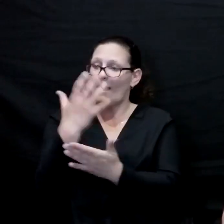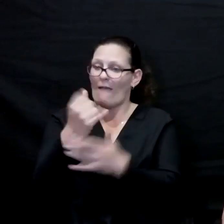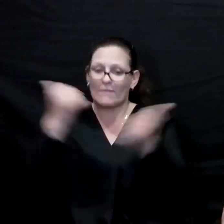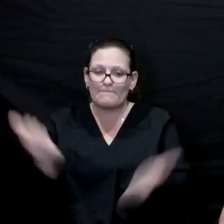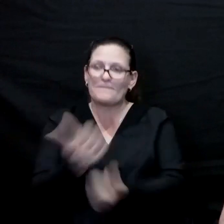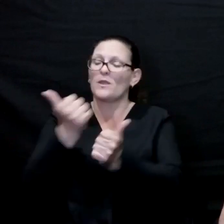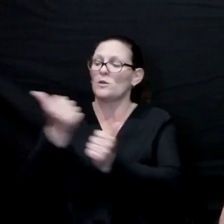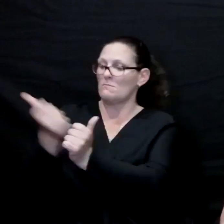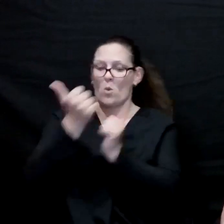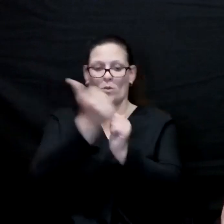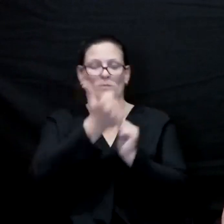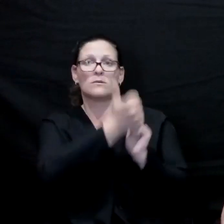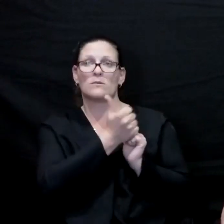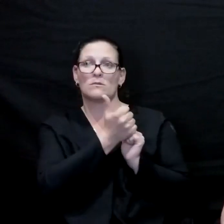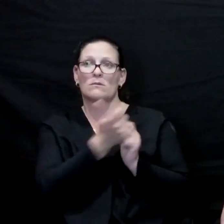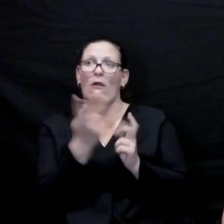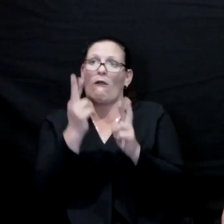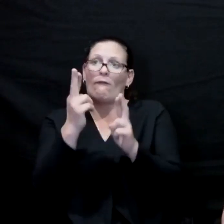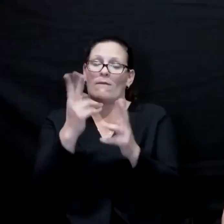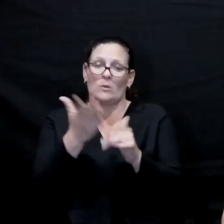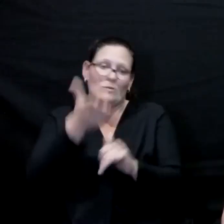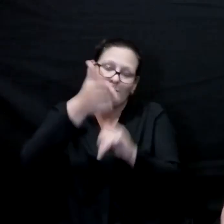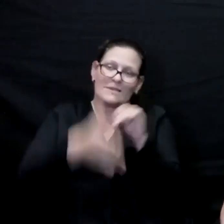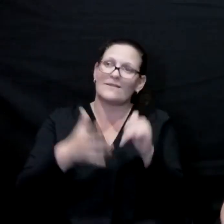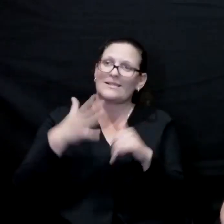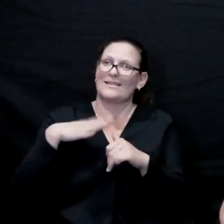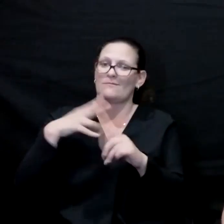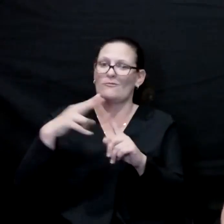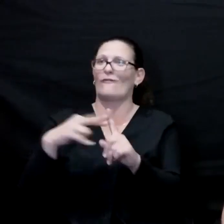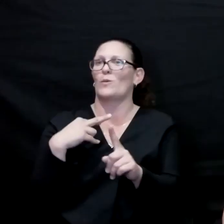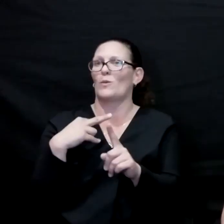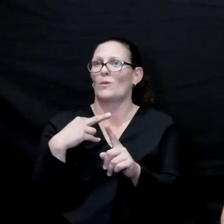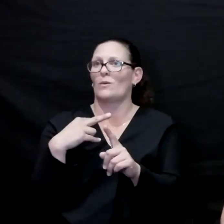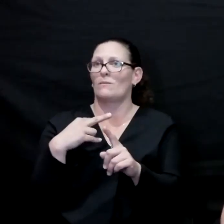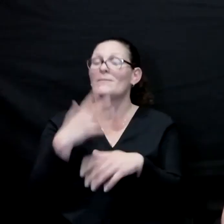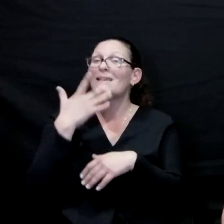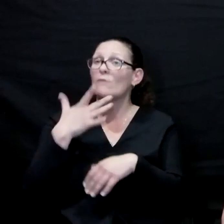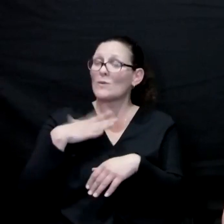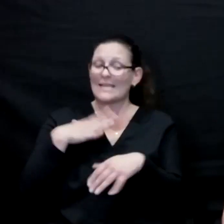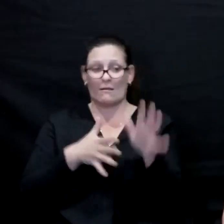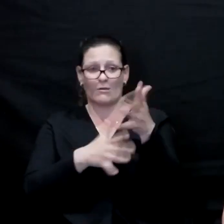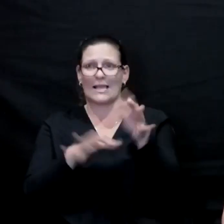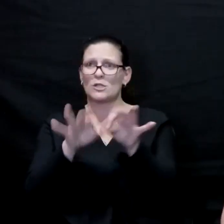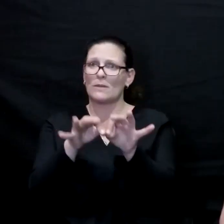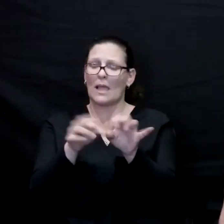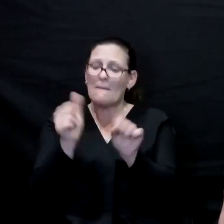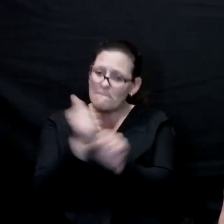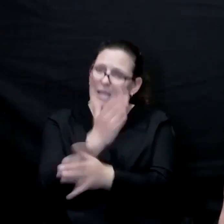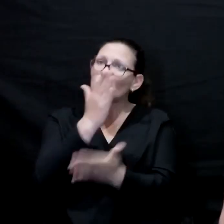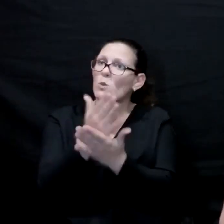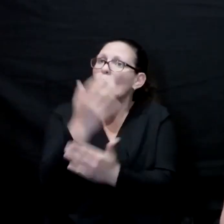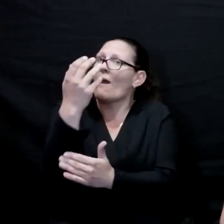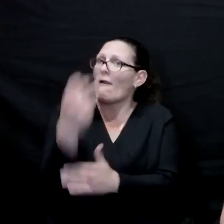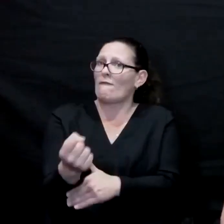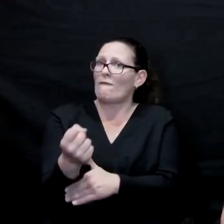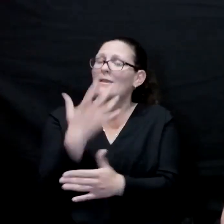you make sure that if you need an Northland interpreter, make sure you've got one at the meeting. If you go to your planning